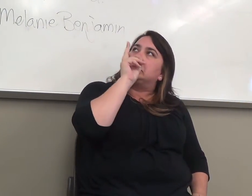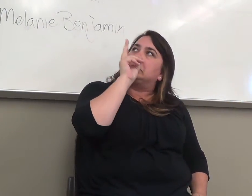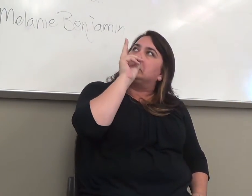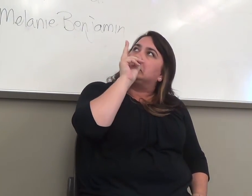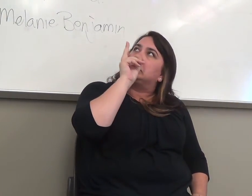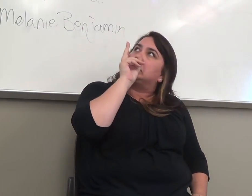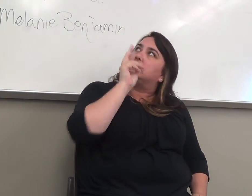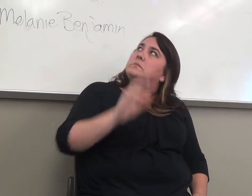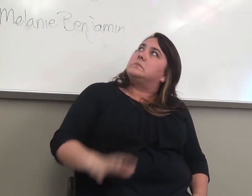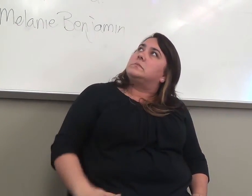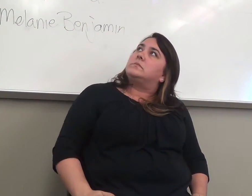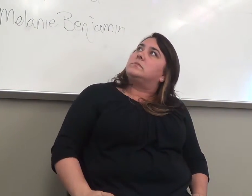first sentence